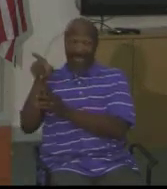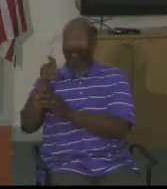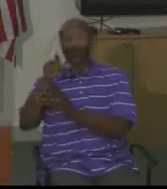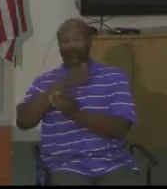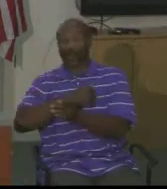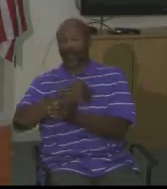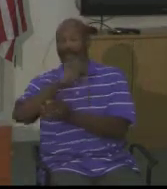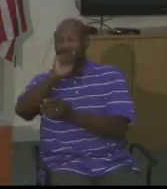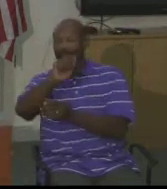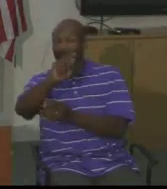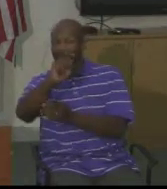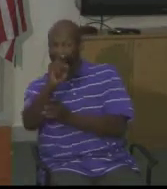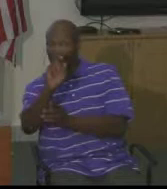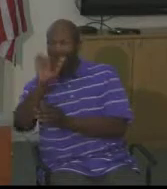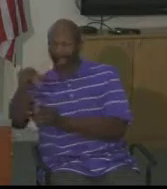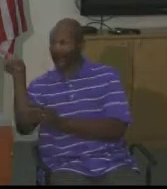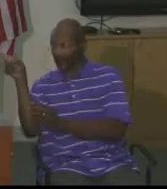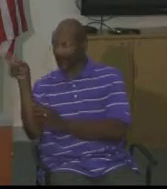ATX.